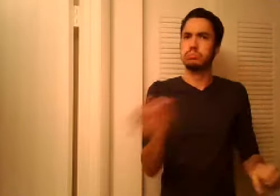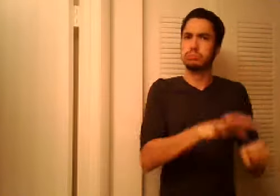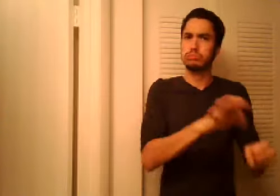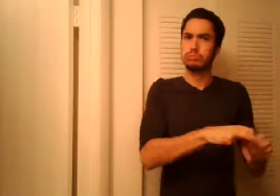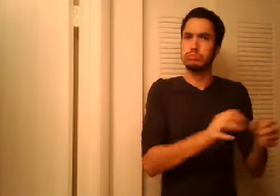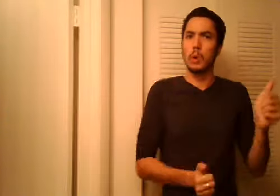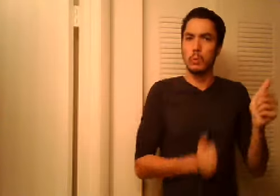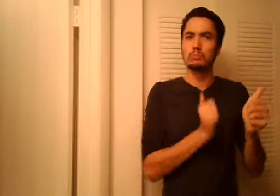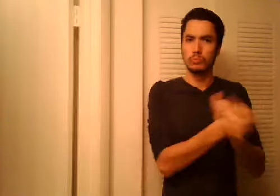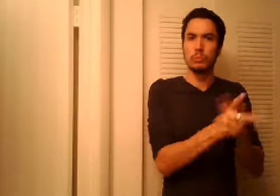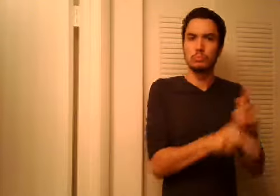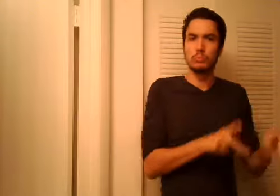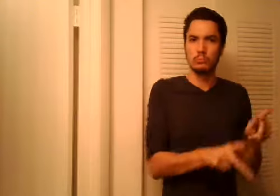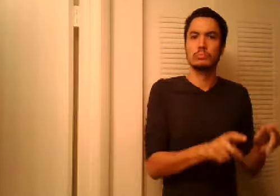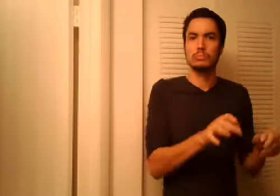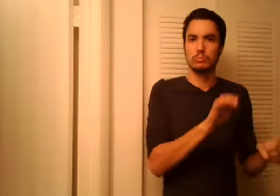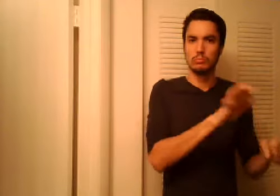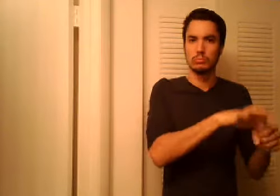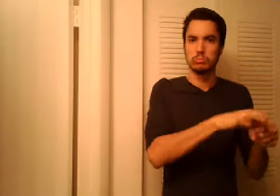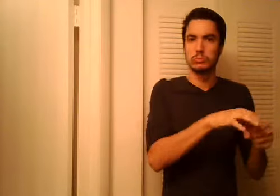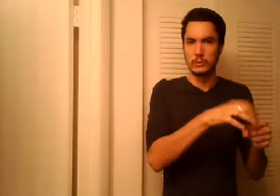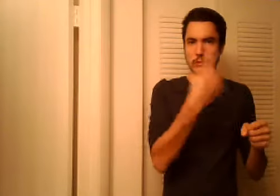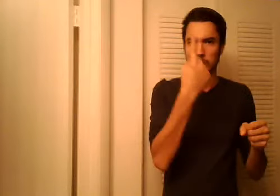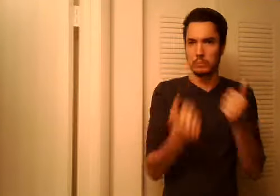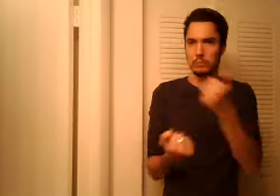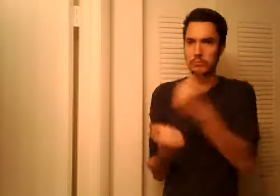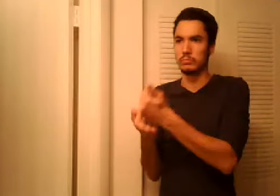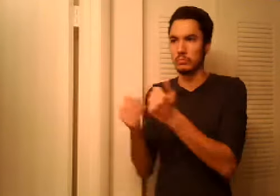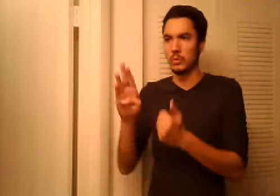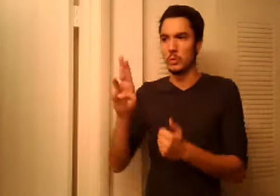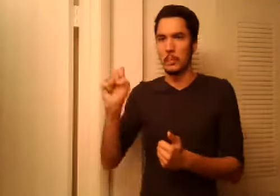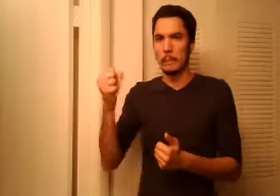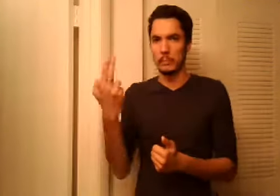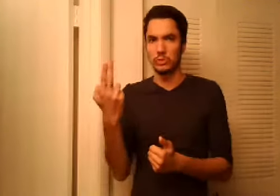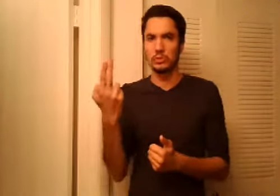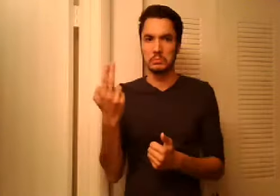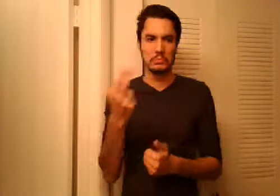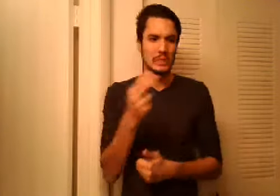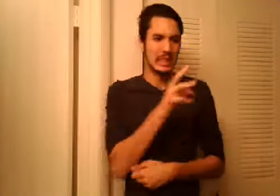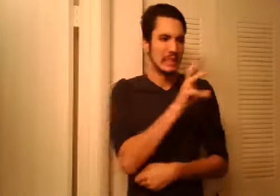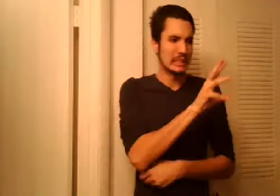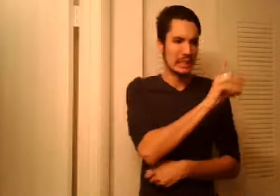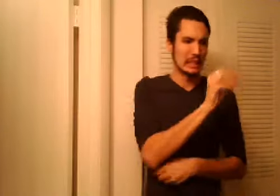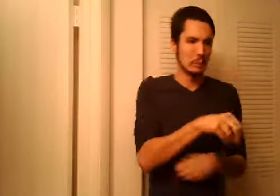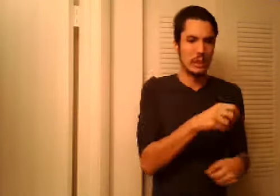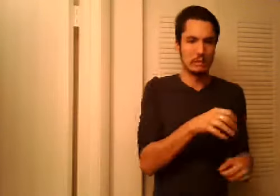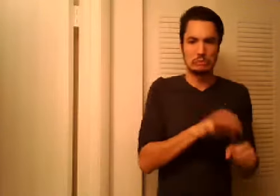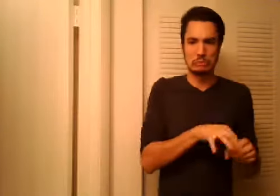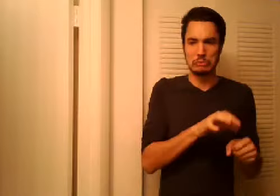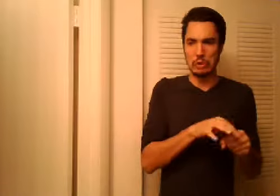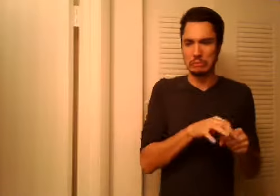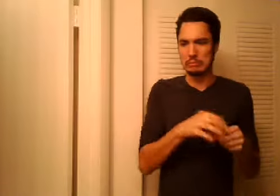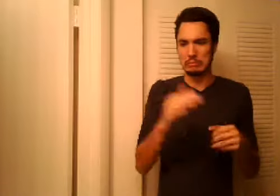And it was like 66%, 34%, just a huge margin George Bush. And Thomas Frank is curious about this